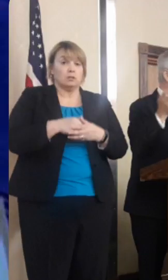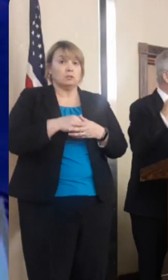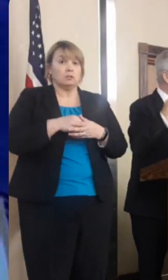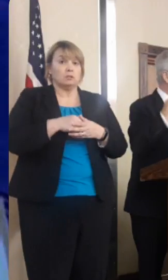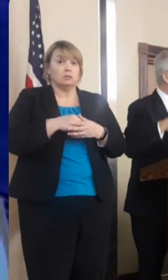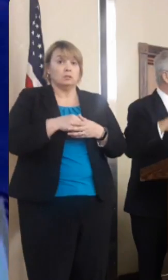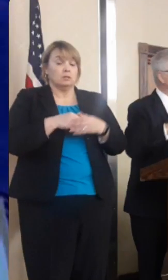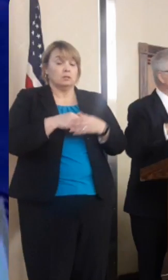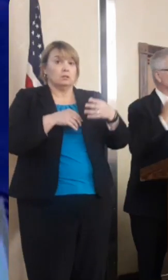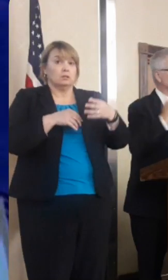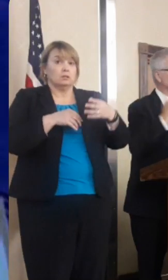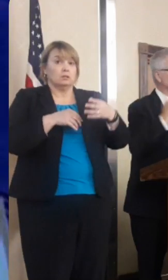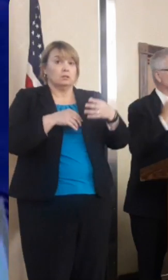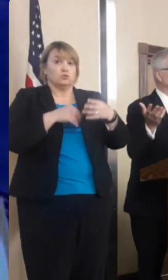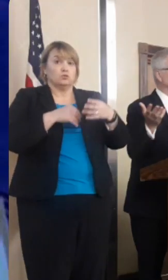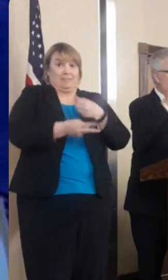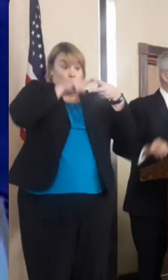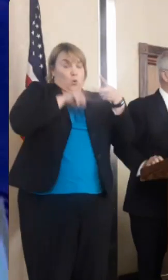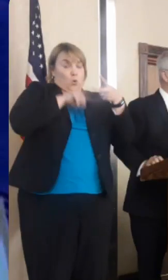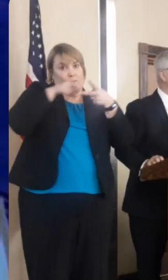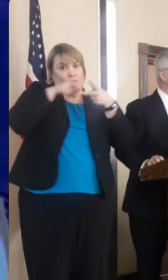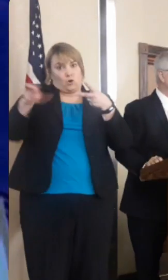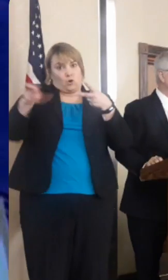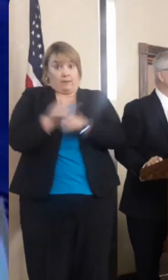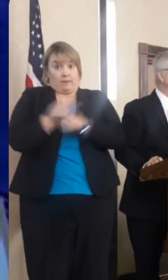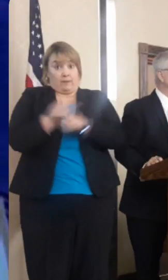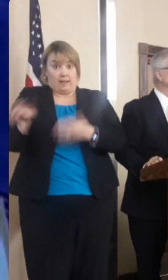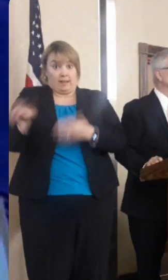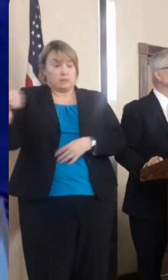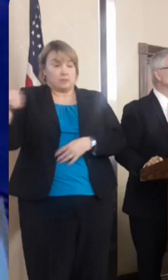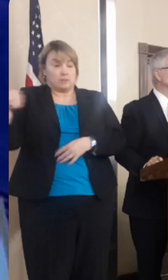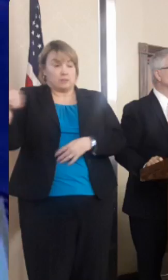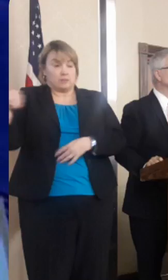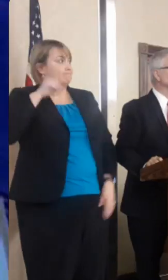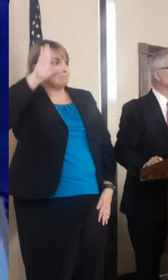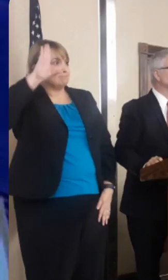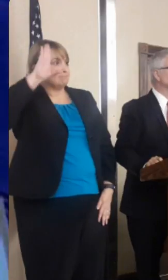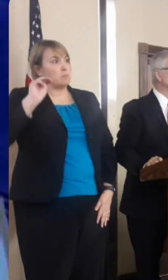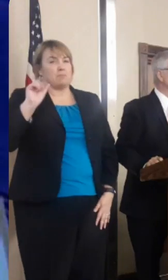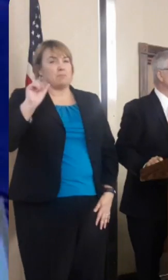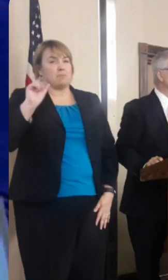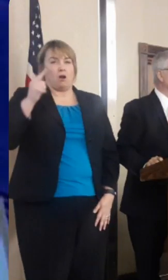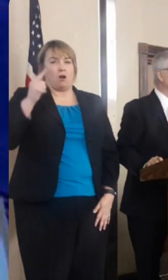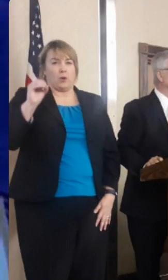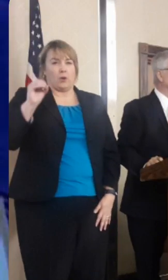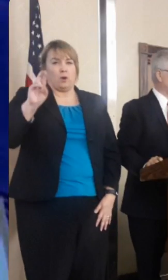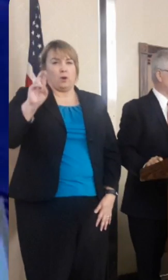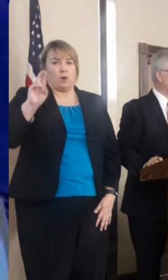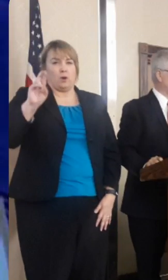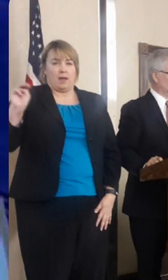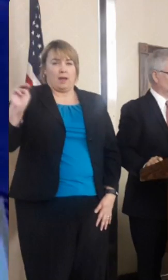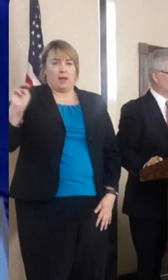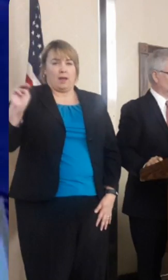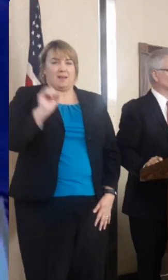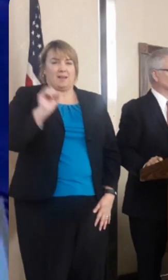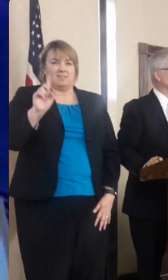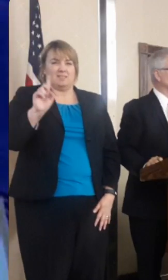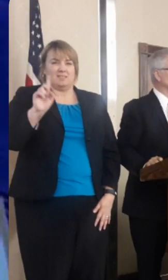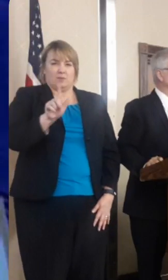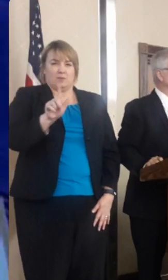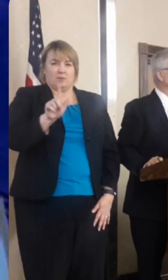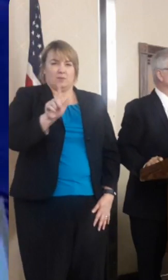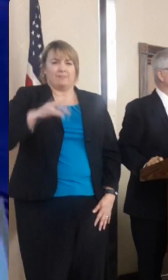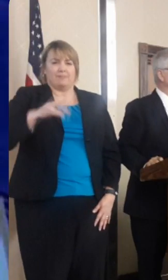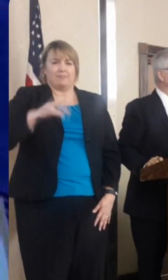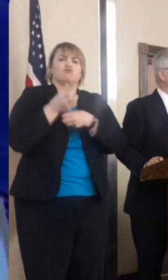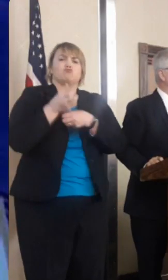two. Yes, Morgan Brown, SD 27. I absolutely do trust my colleagues, but in the words of Ronald